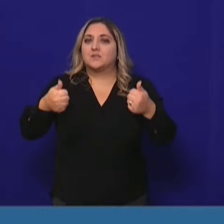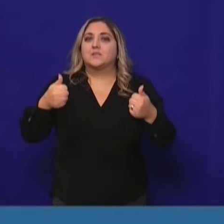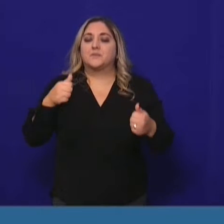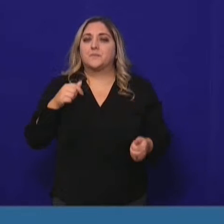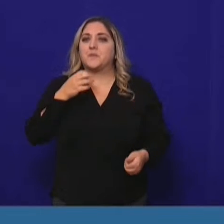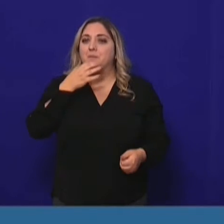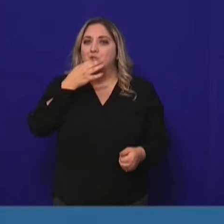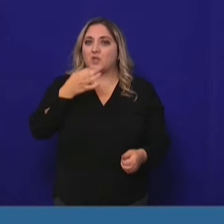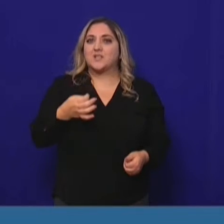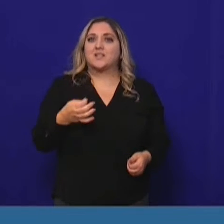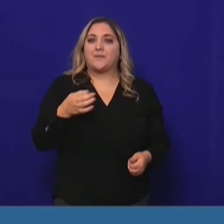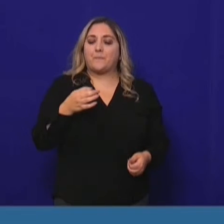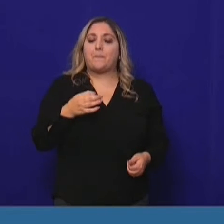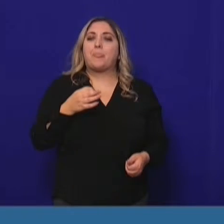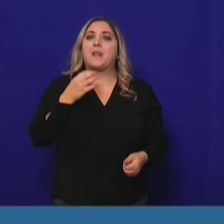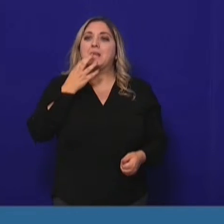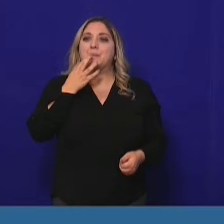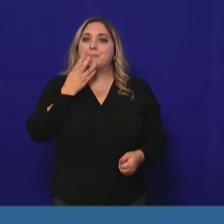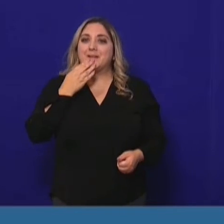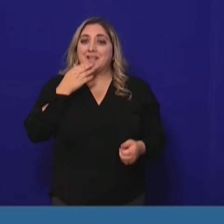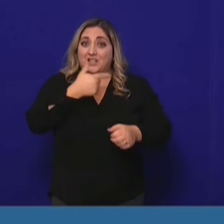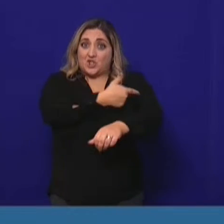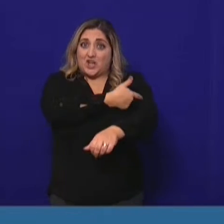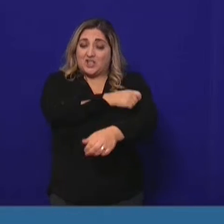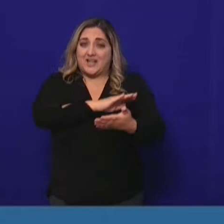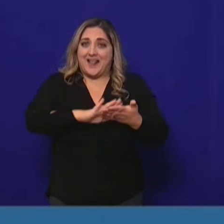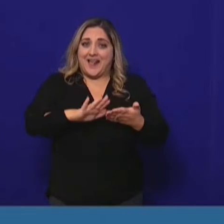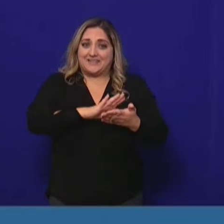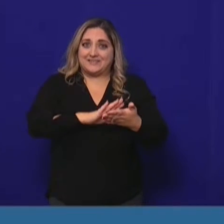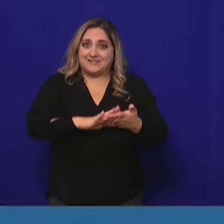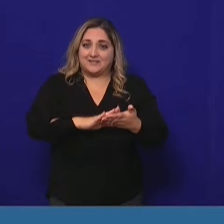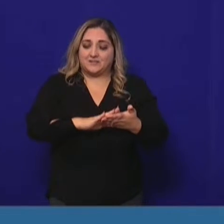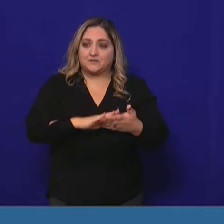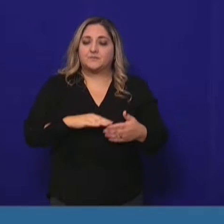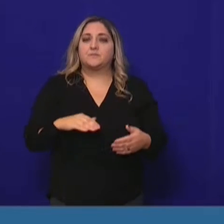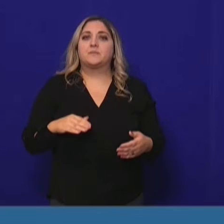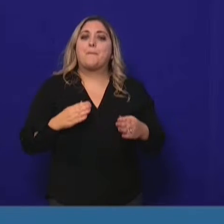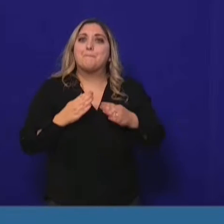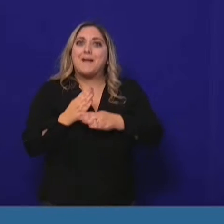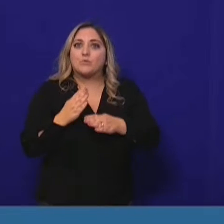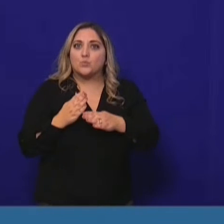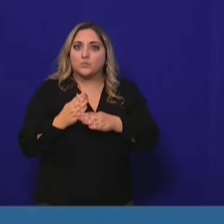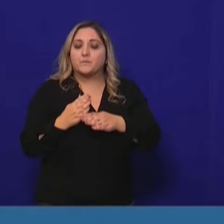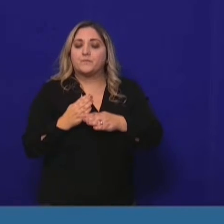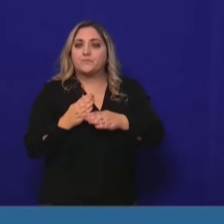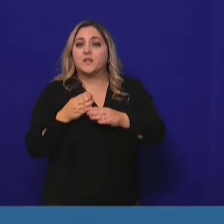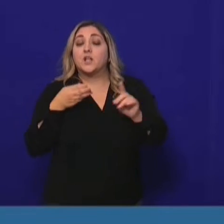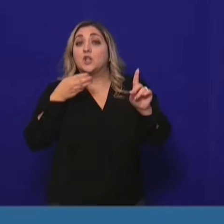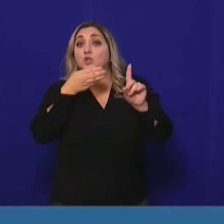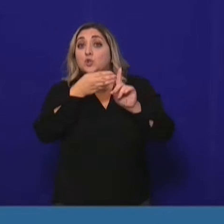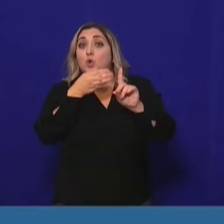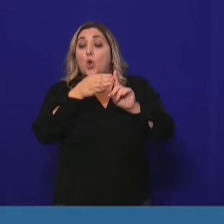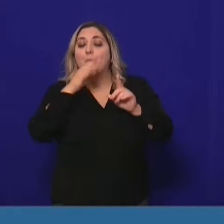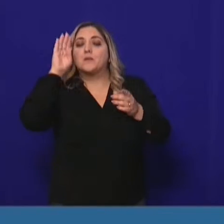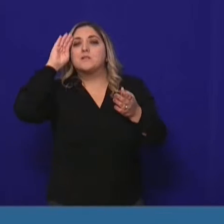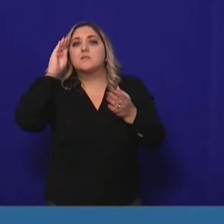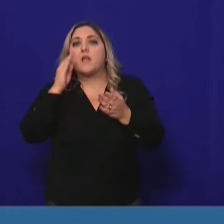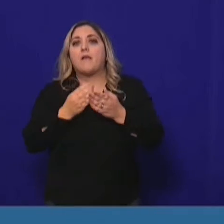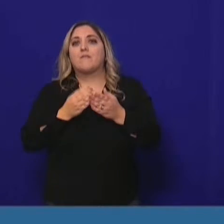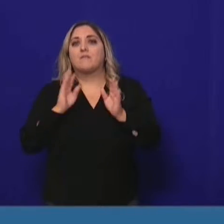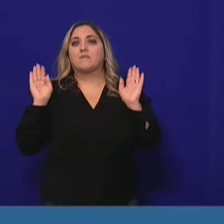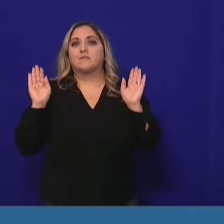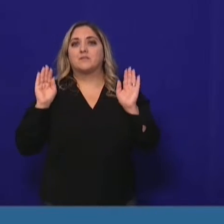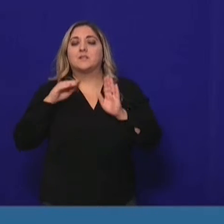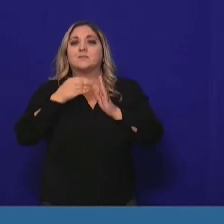importanti. Mela, la darba aħna nibdew inlaqmu, hemmhekk aħna bħalma semmejtilkom lan huwa li